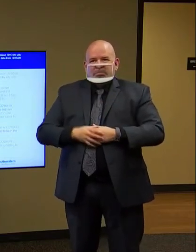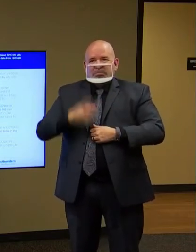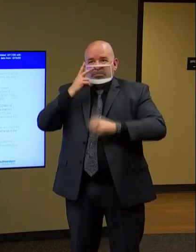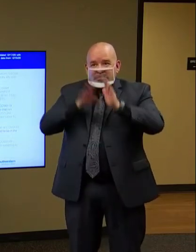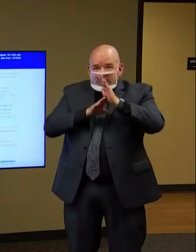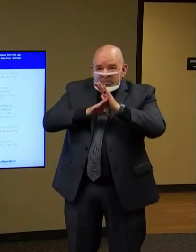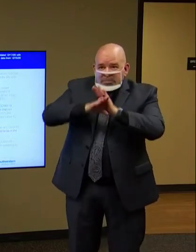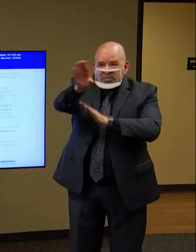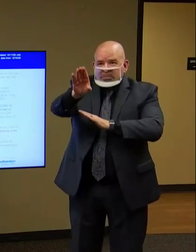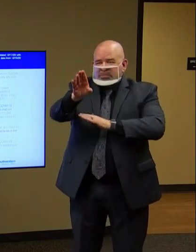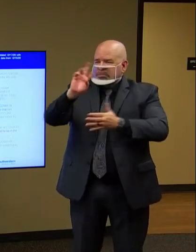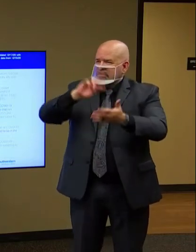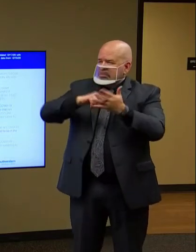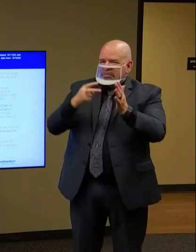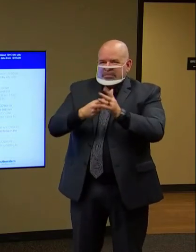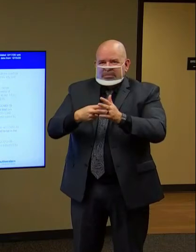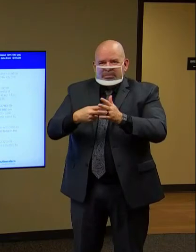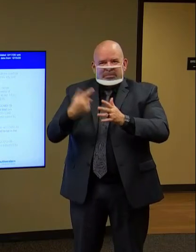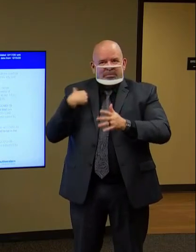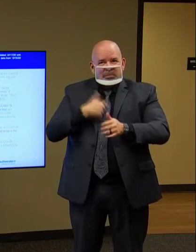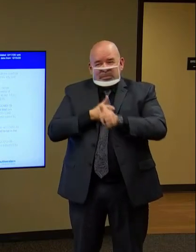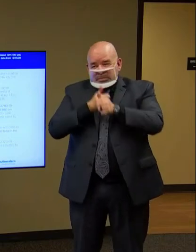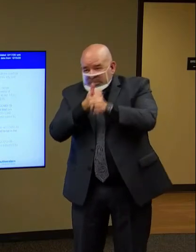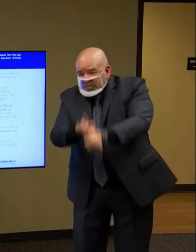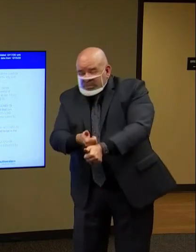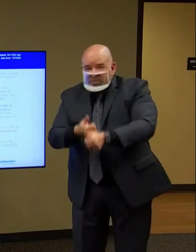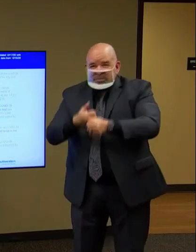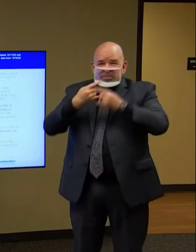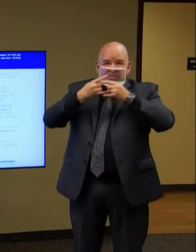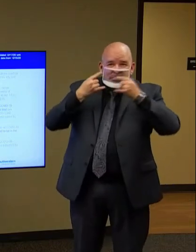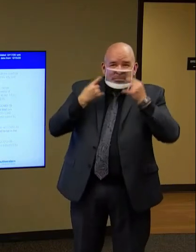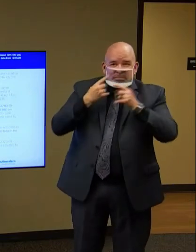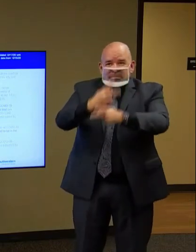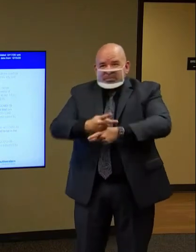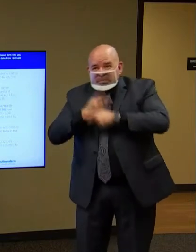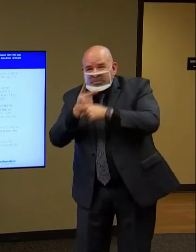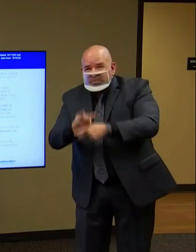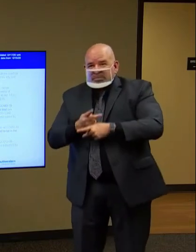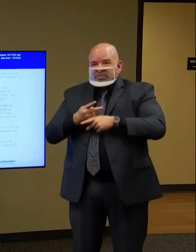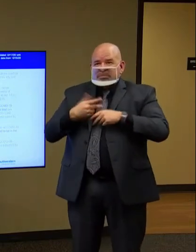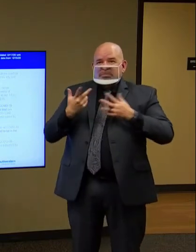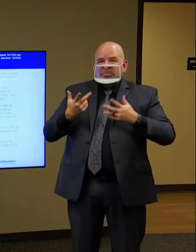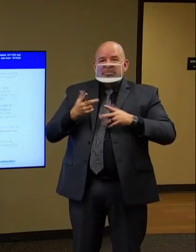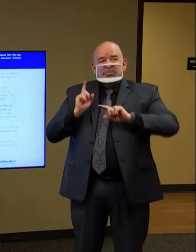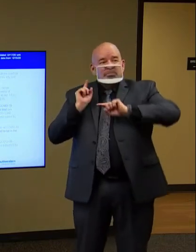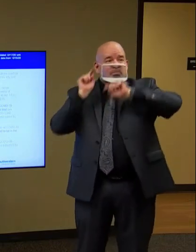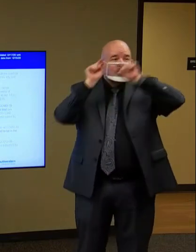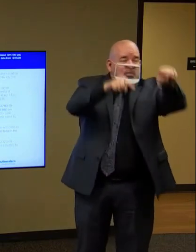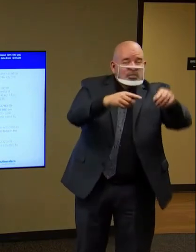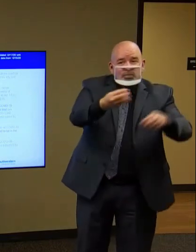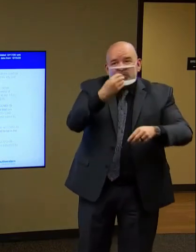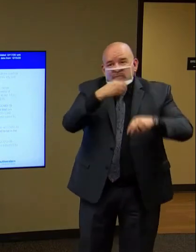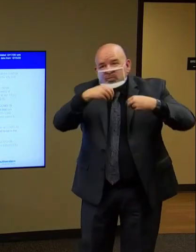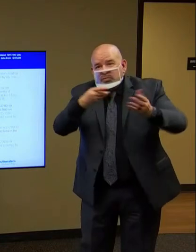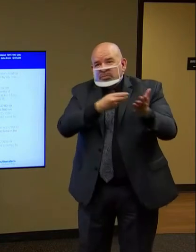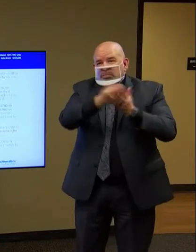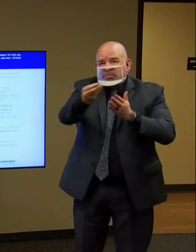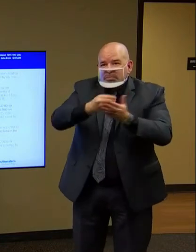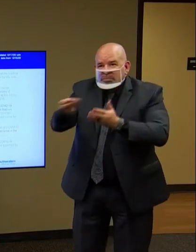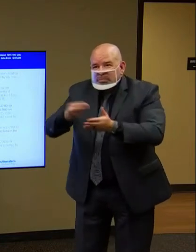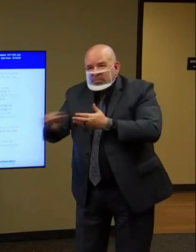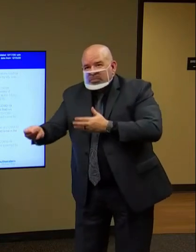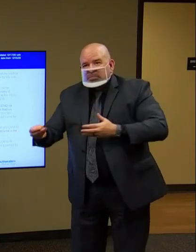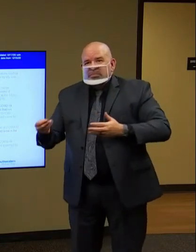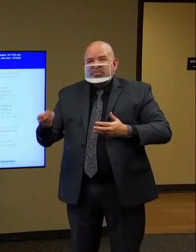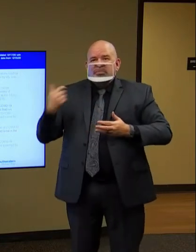moment. People ask me, well, I've been going to the grocery store and going up and down the aisles since this began. Why are